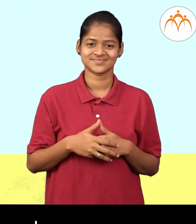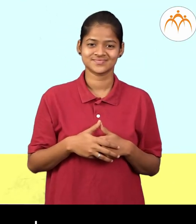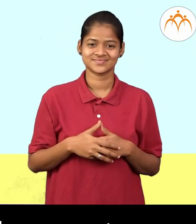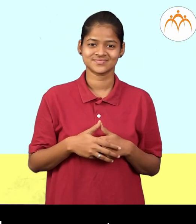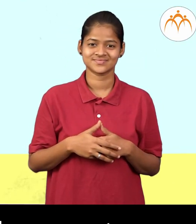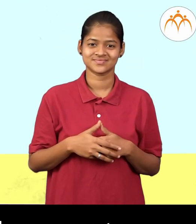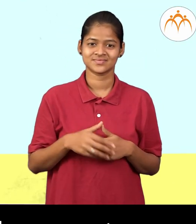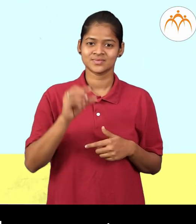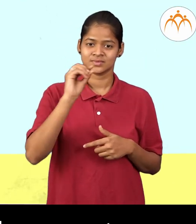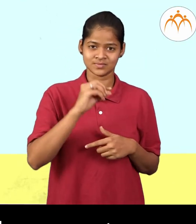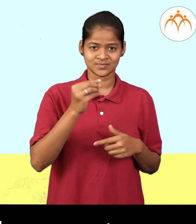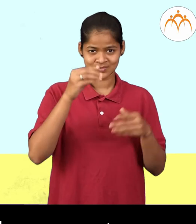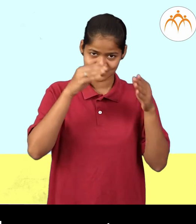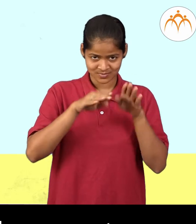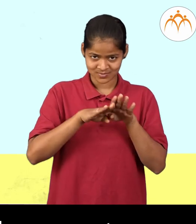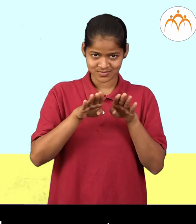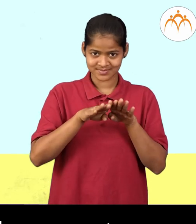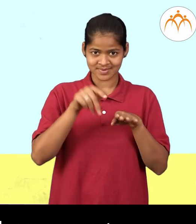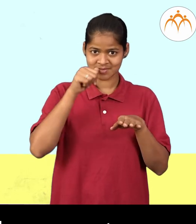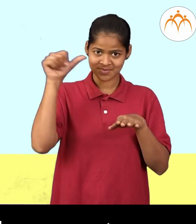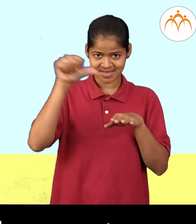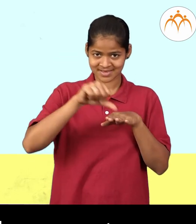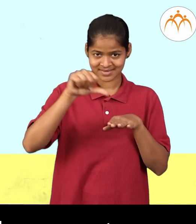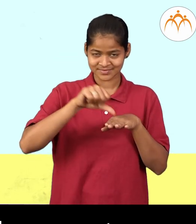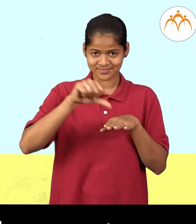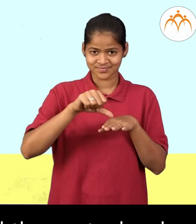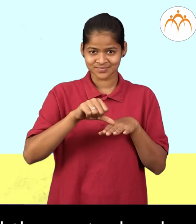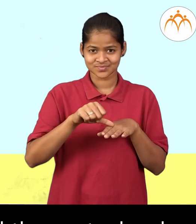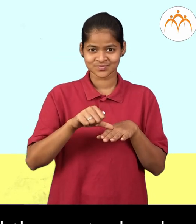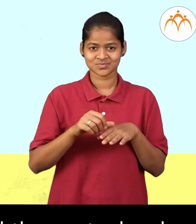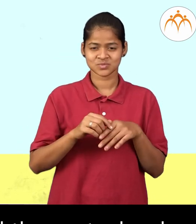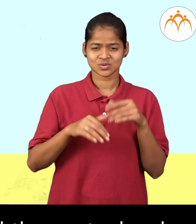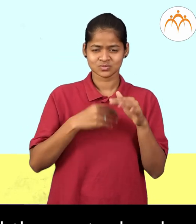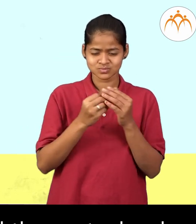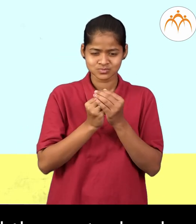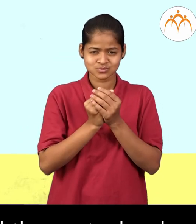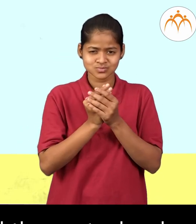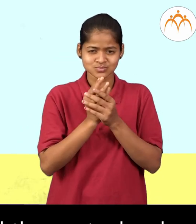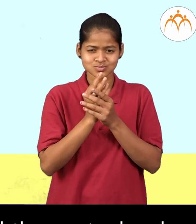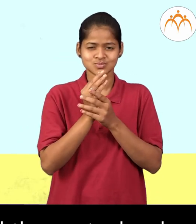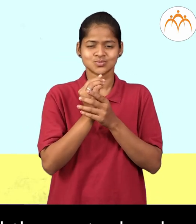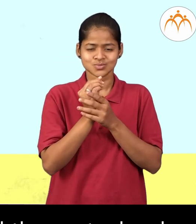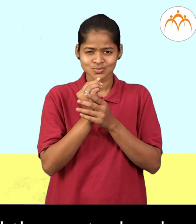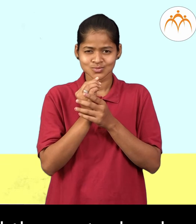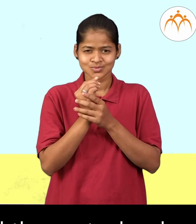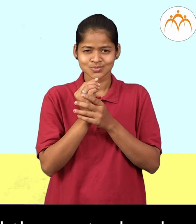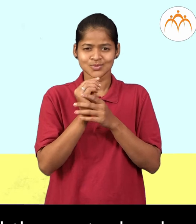it germinates and then sprouts that means the flower shoots shoots and the roots